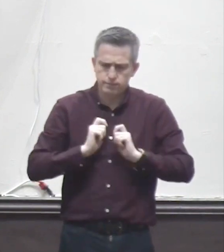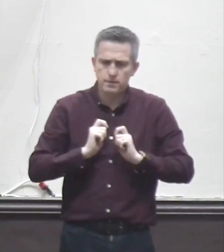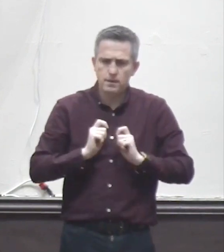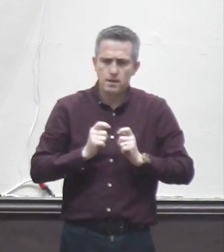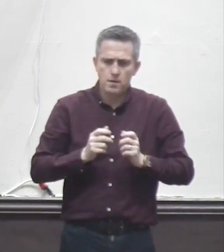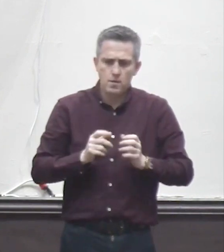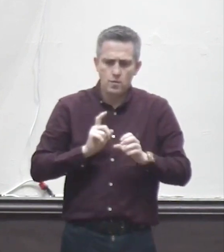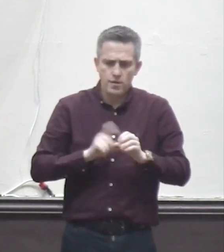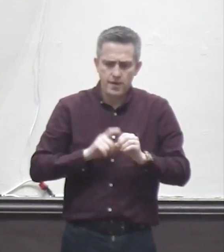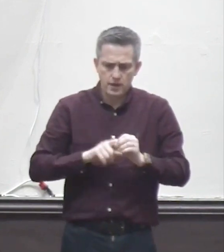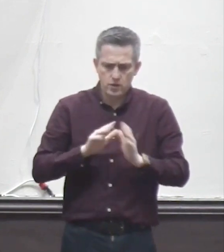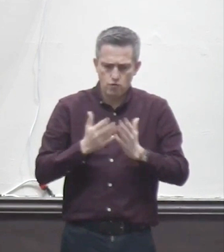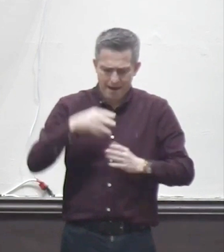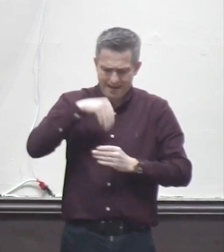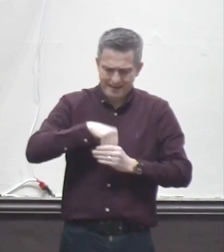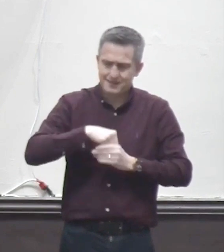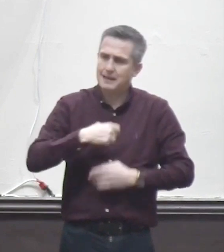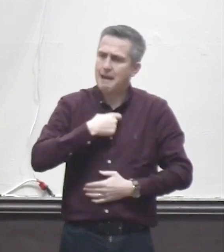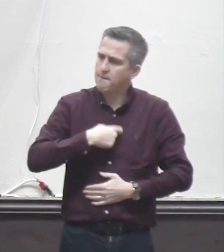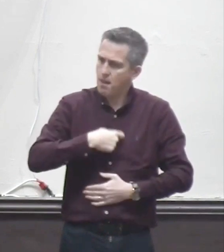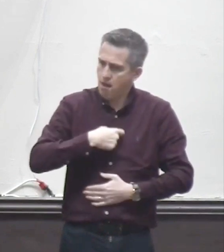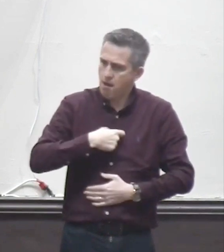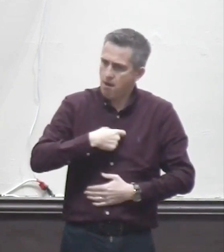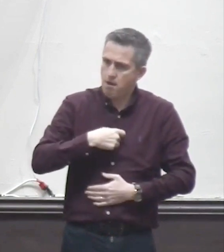was placed inside the amulet.